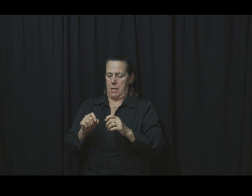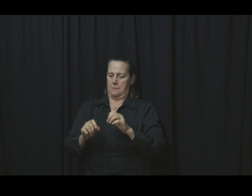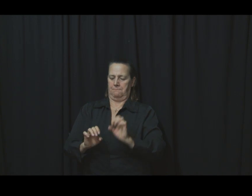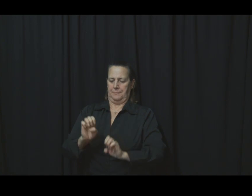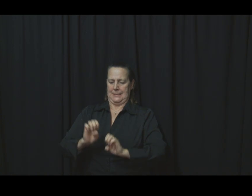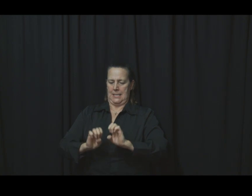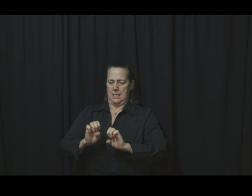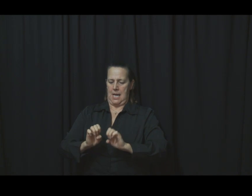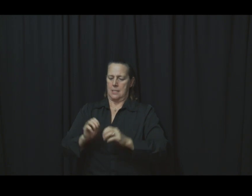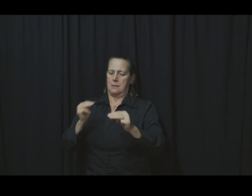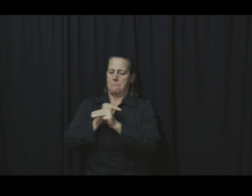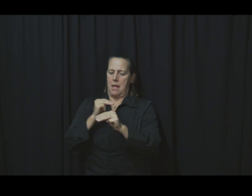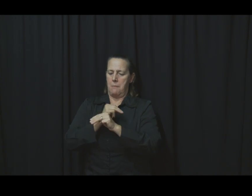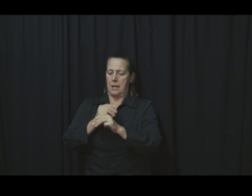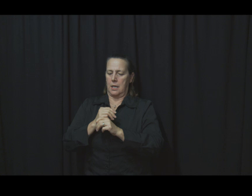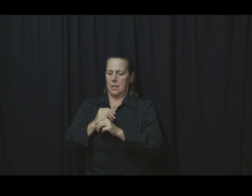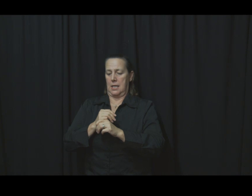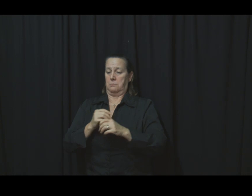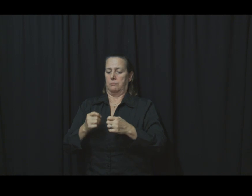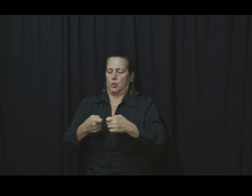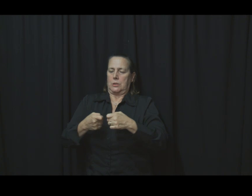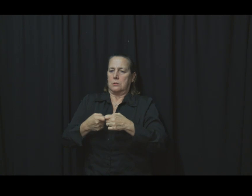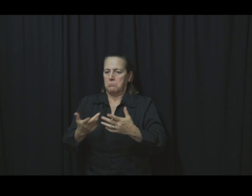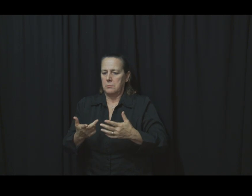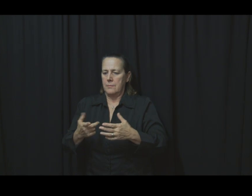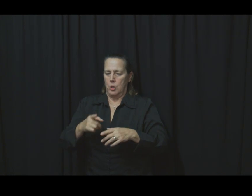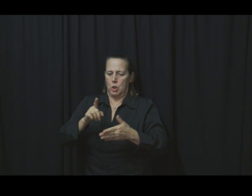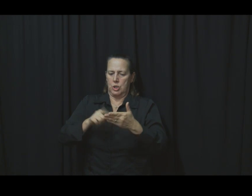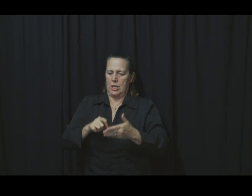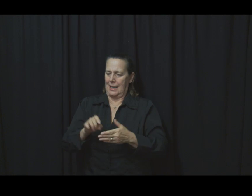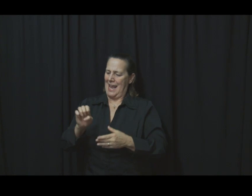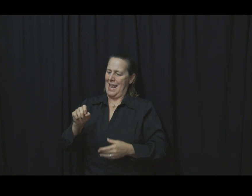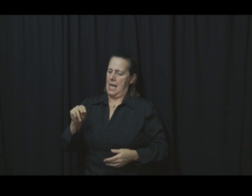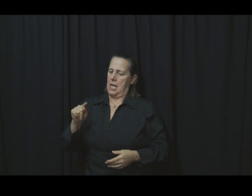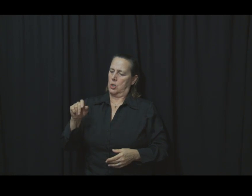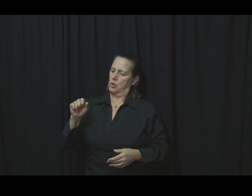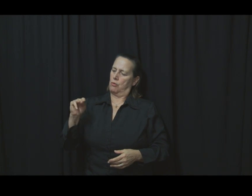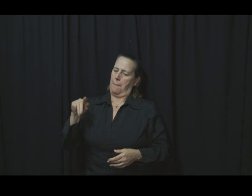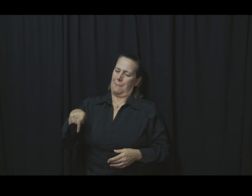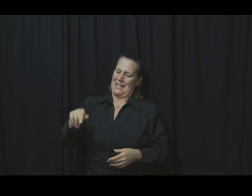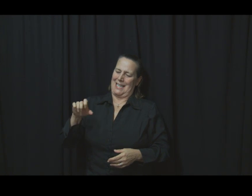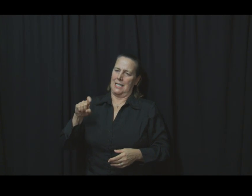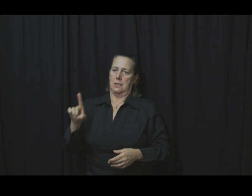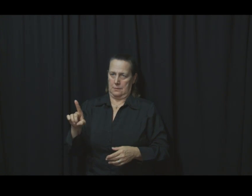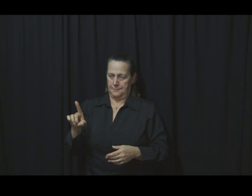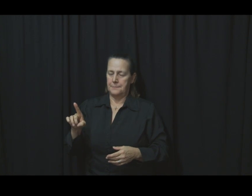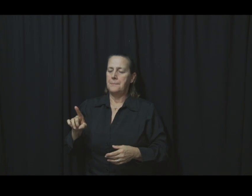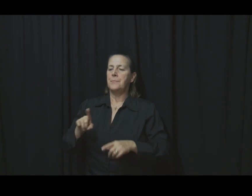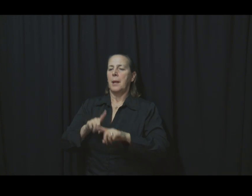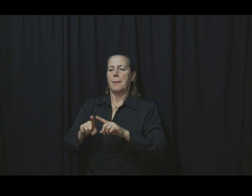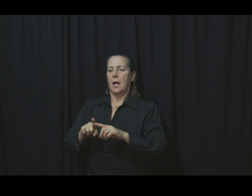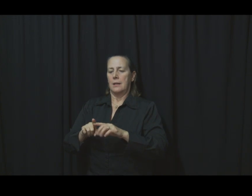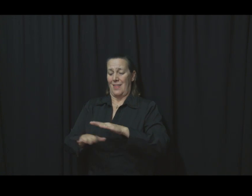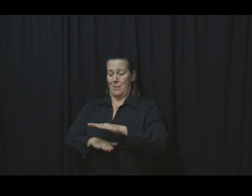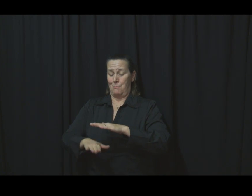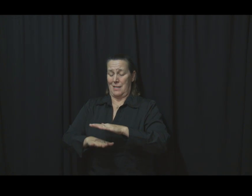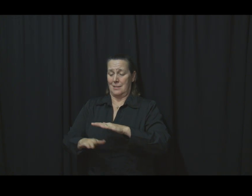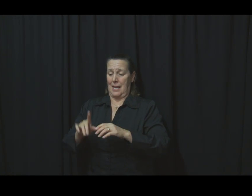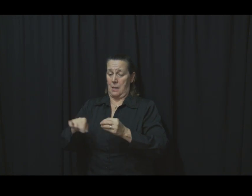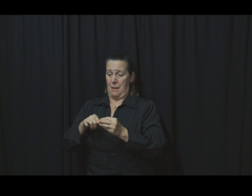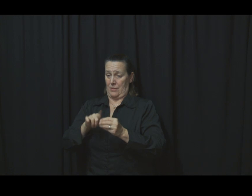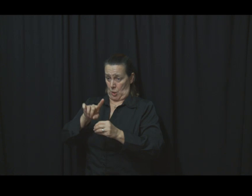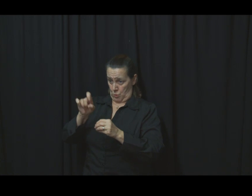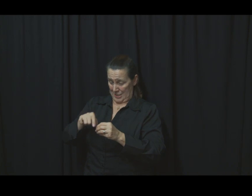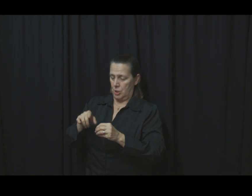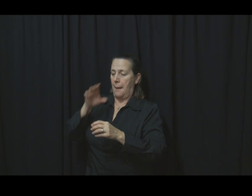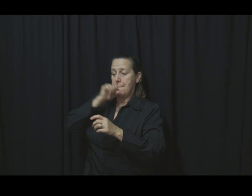scientifically or mathematically with this word entropy, this disorder of molecules. But the fundamental thing that this questioner has